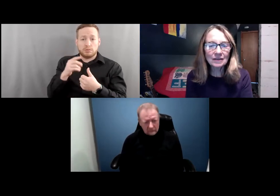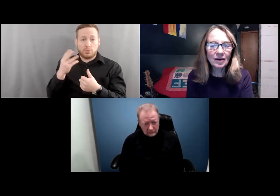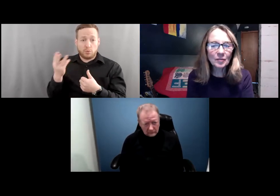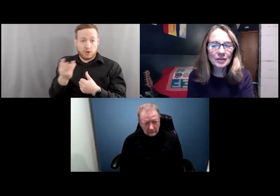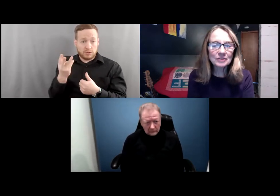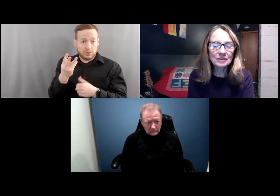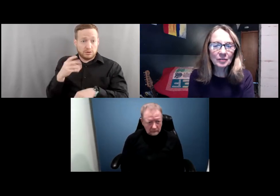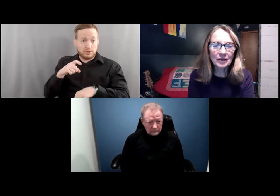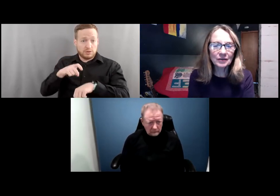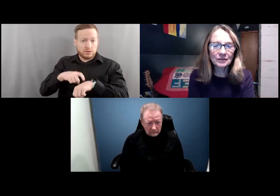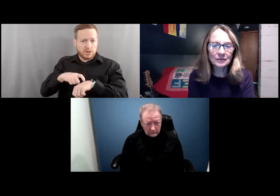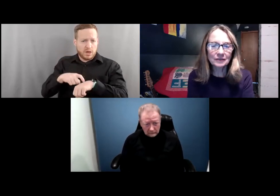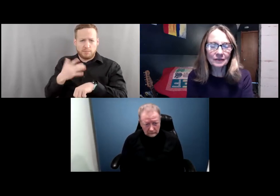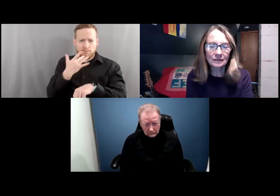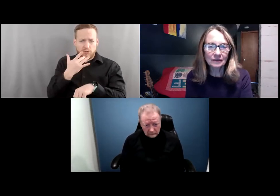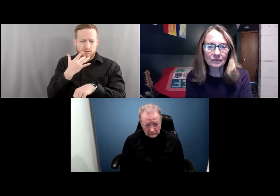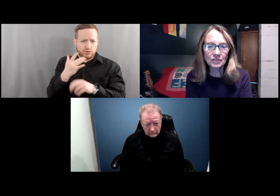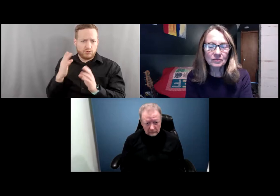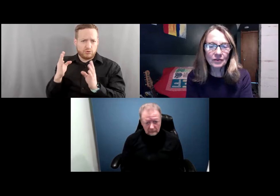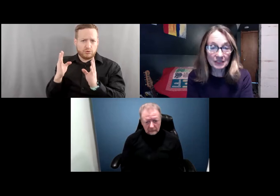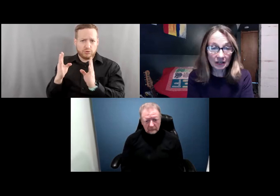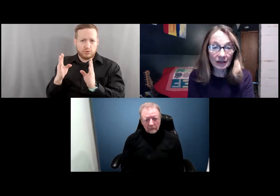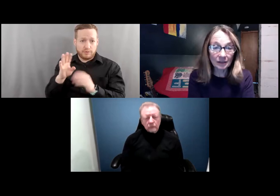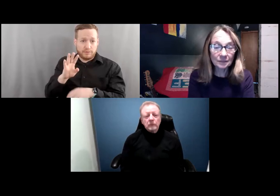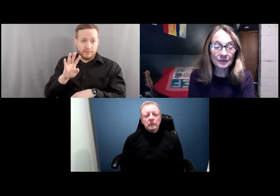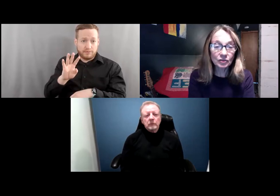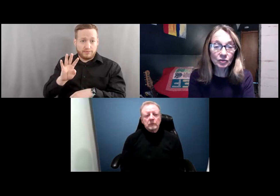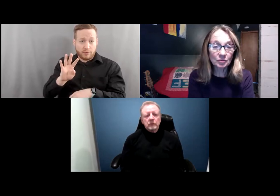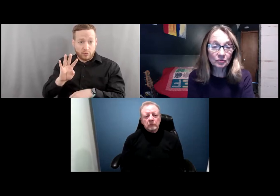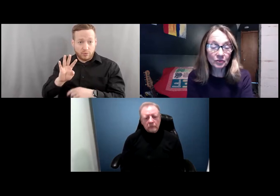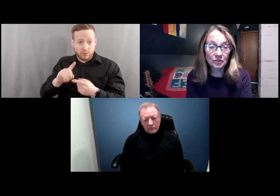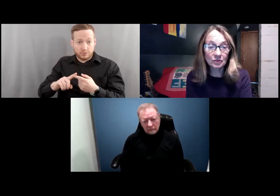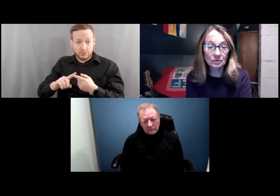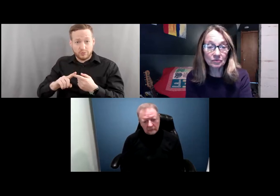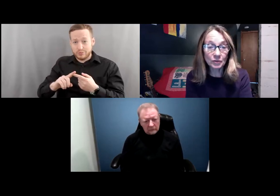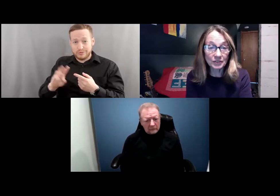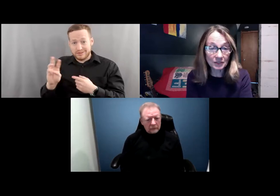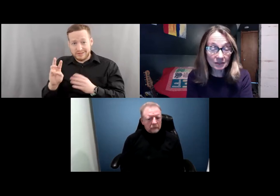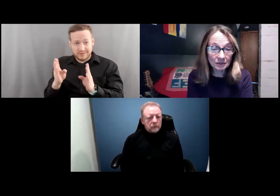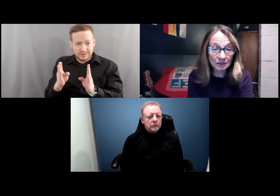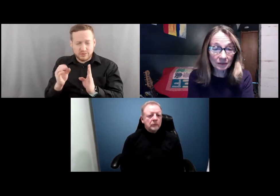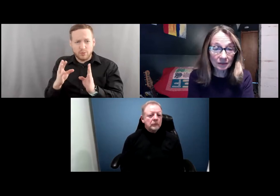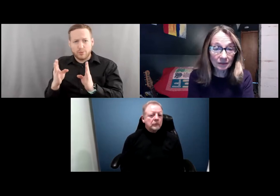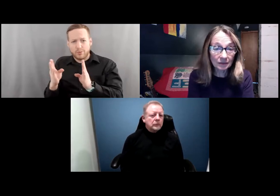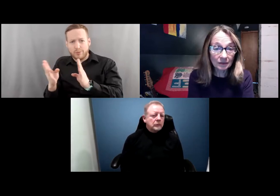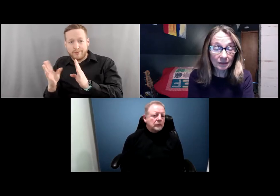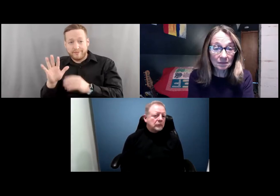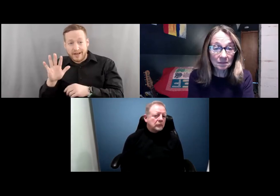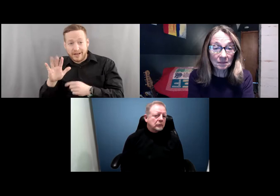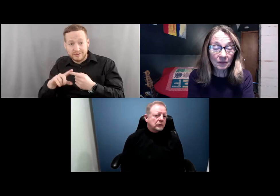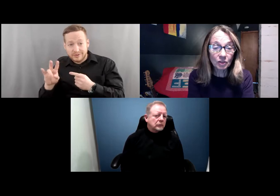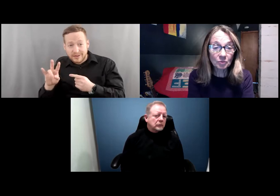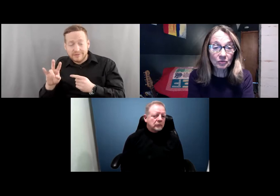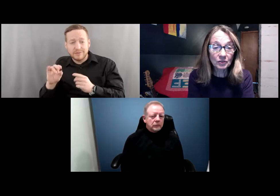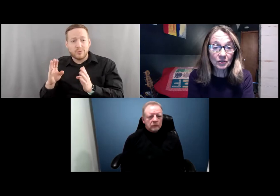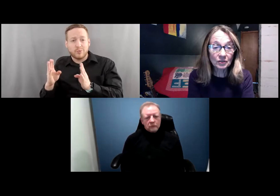Any comments about, first of all, the time? Do you prefer 4 to 6? Or